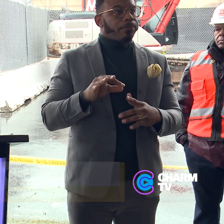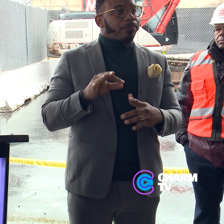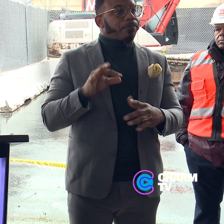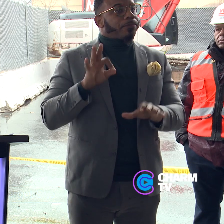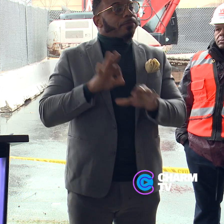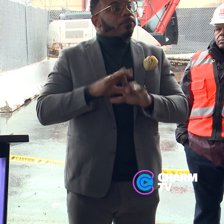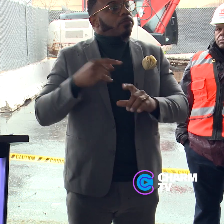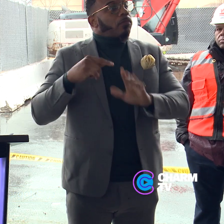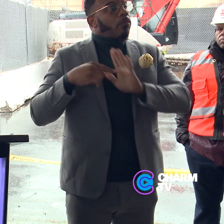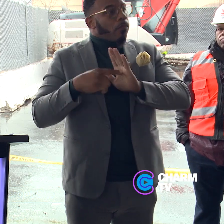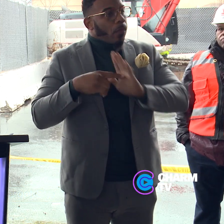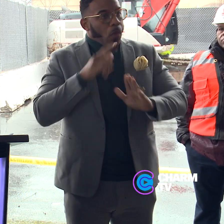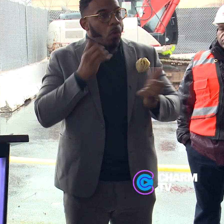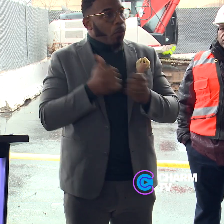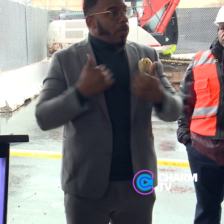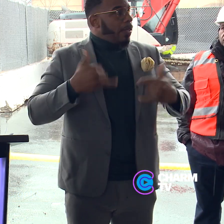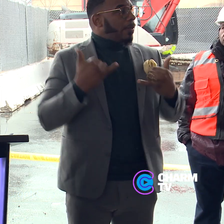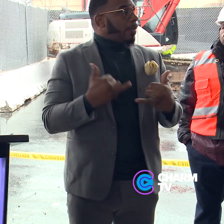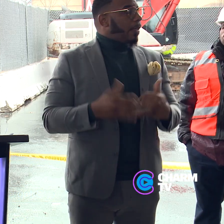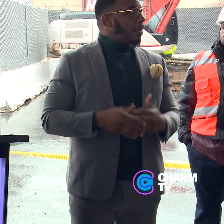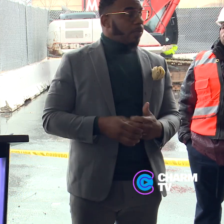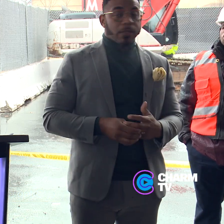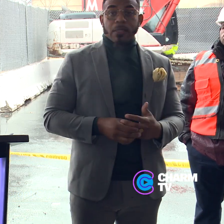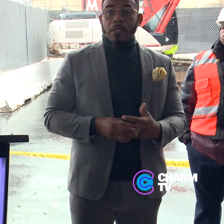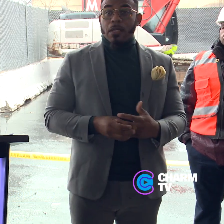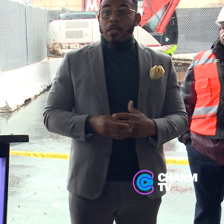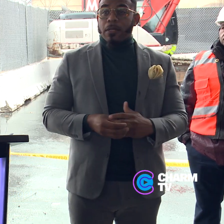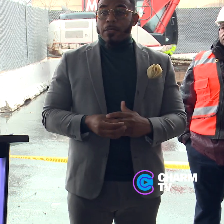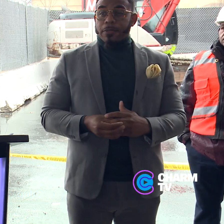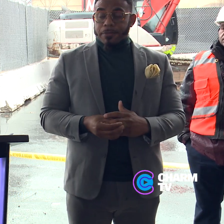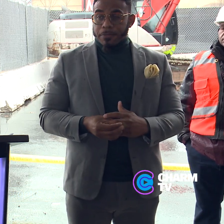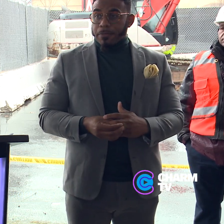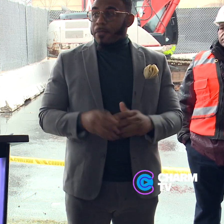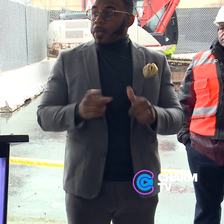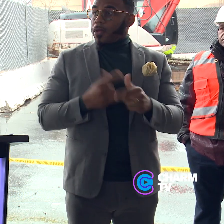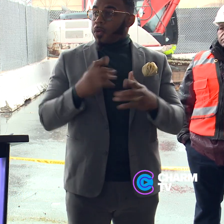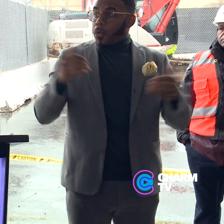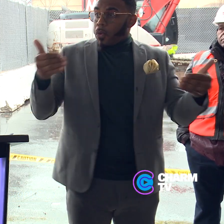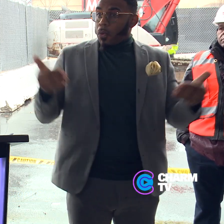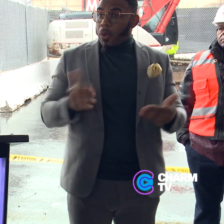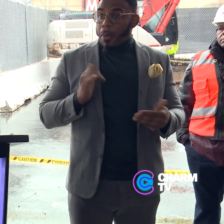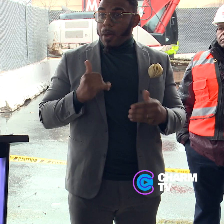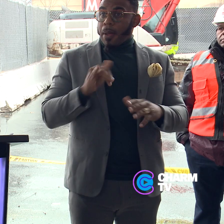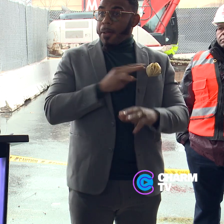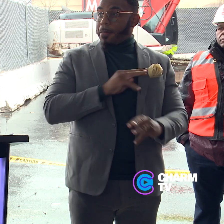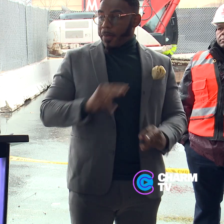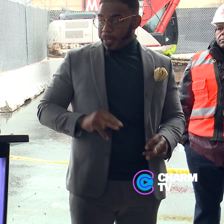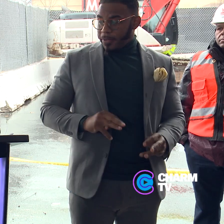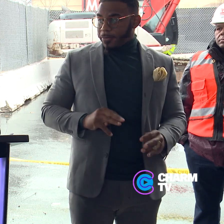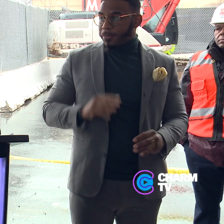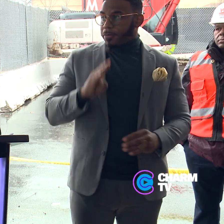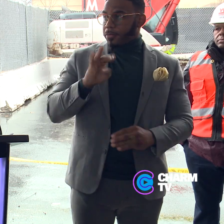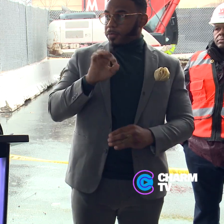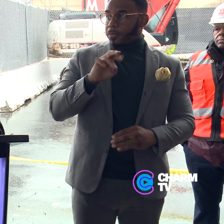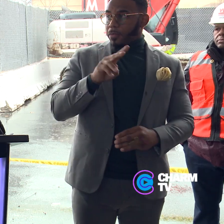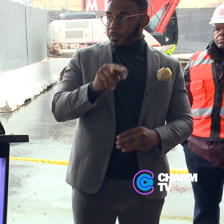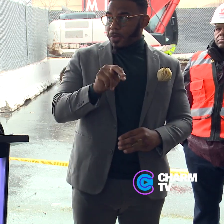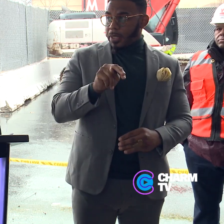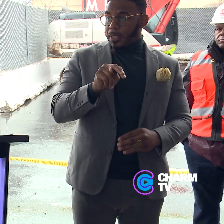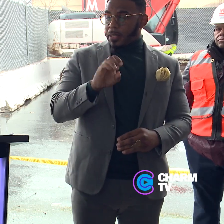officials that are with us today. And first, we would like to welcome our mayor, Brandon